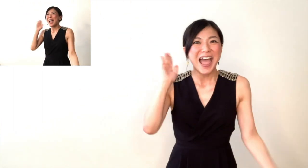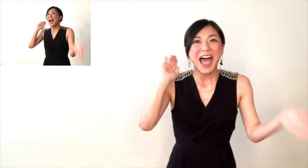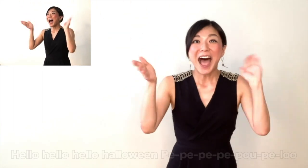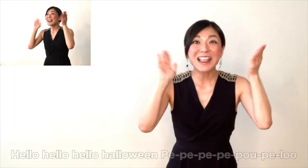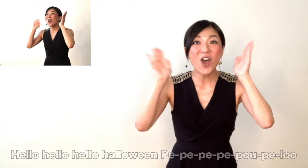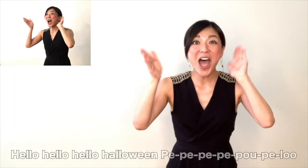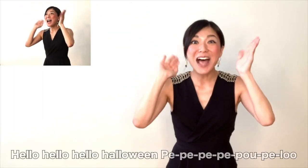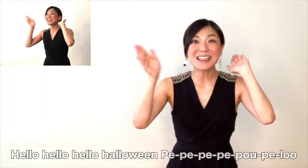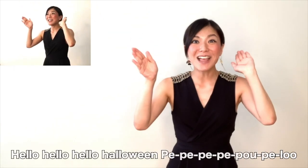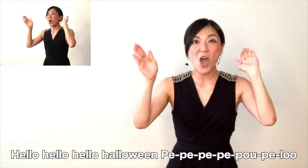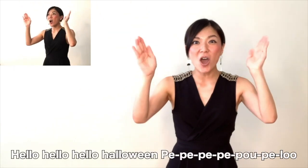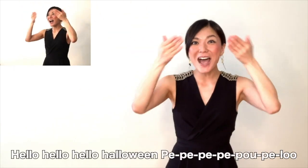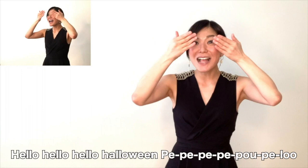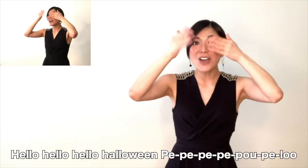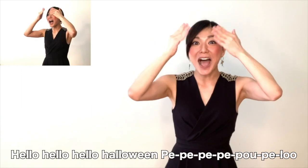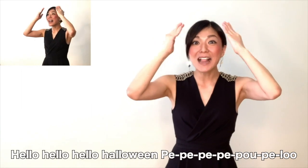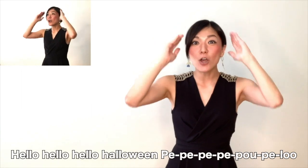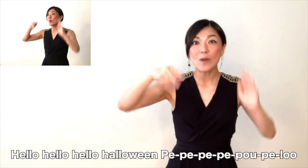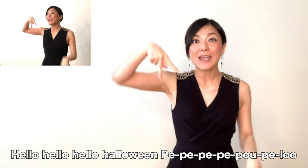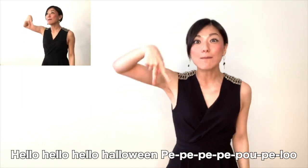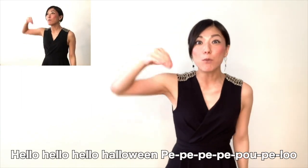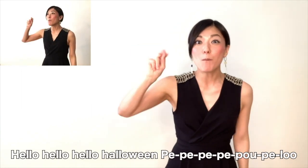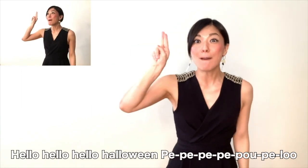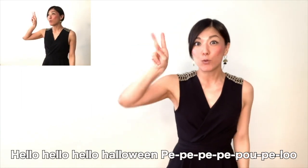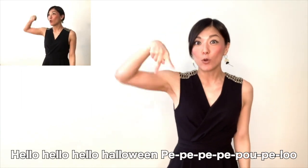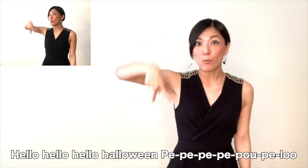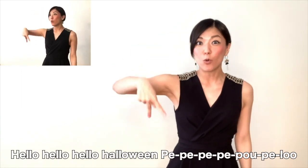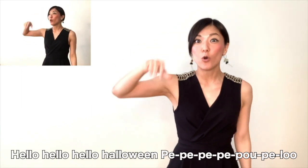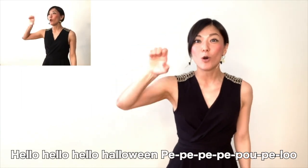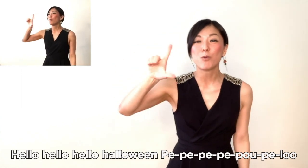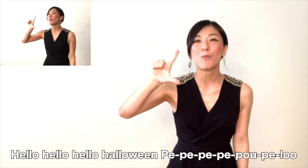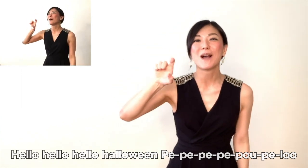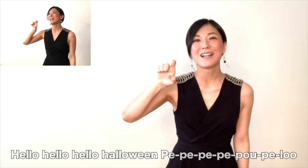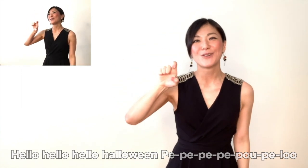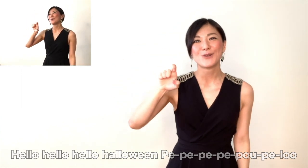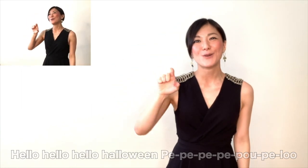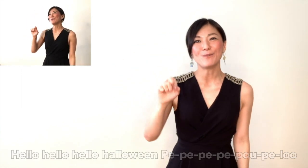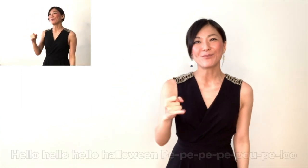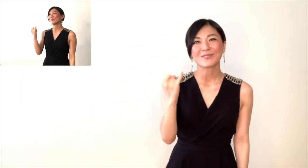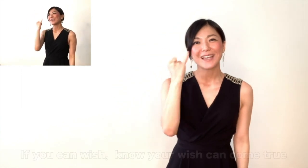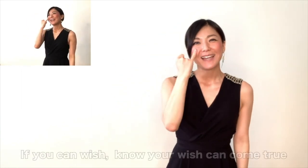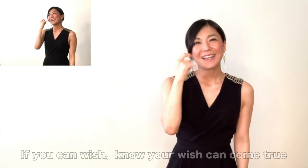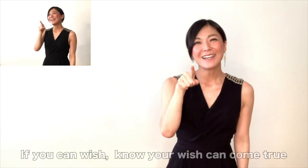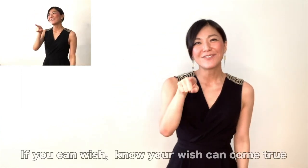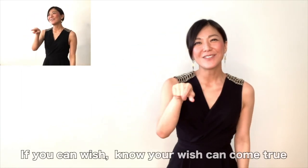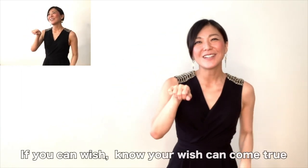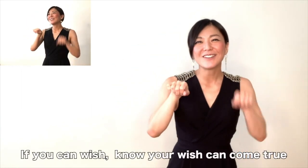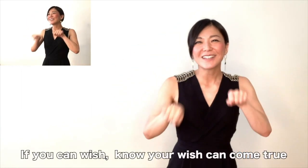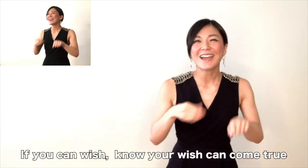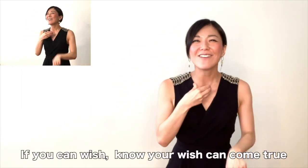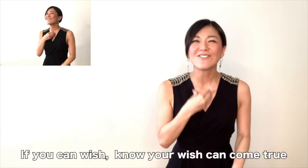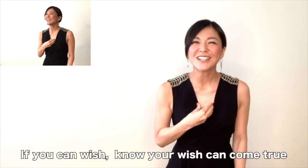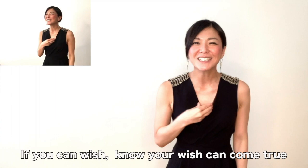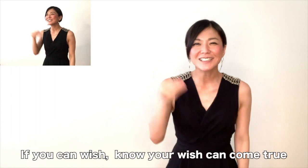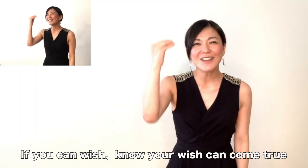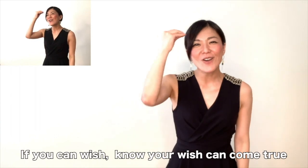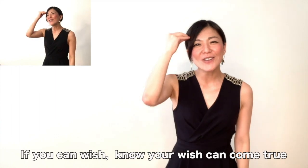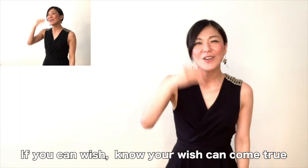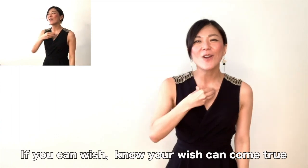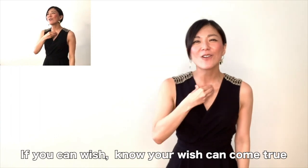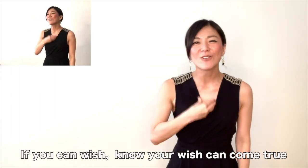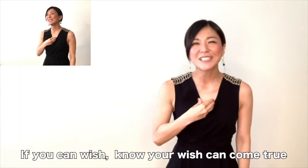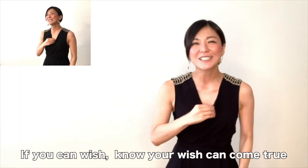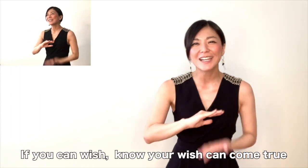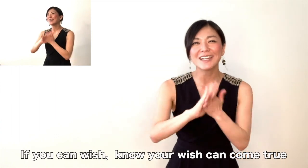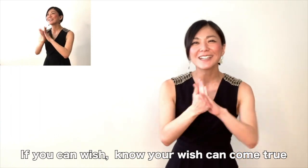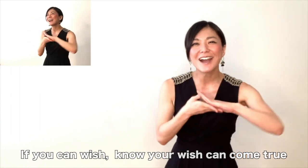blue Hello, hallow, hallow, halloween Pup-pup-pup-pup-palu If you can wish, know